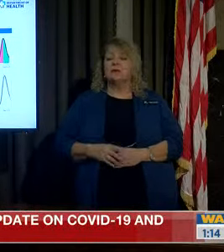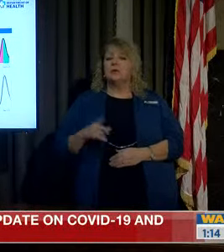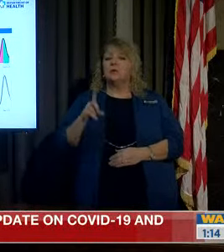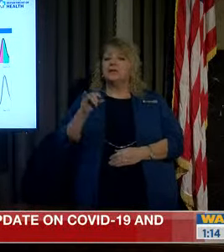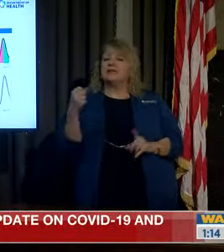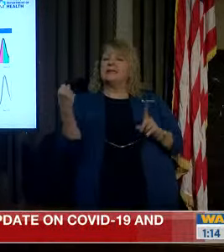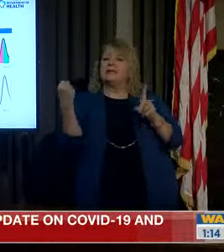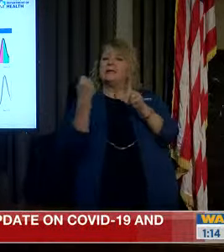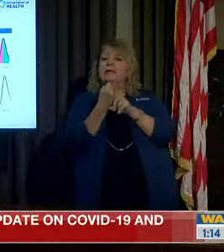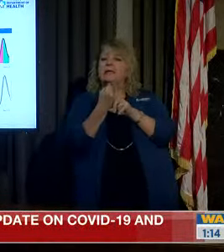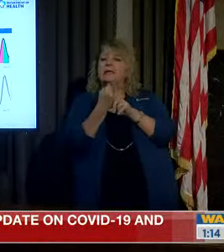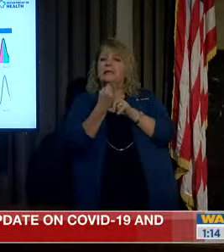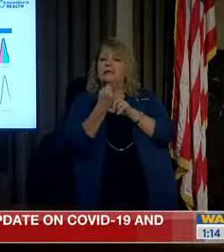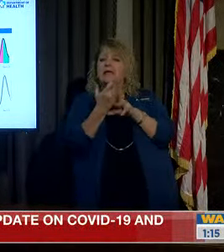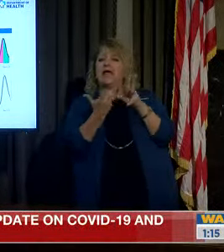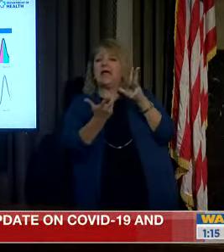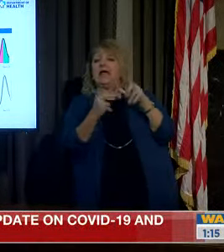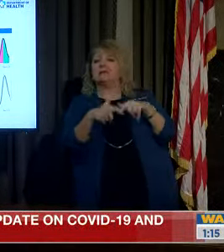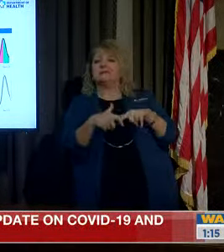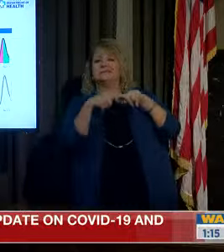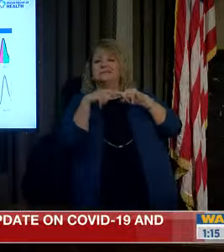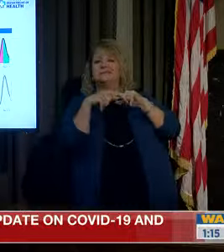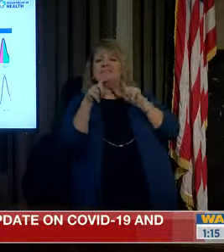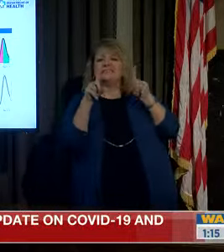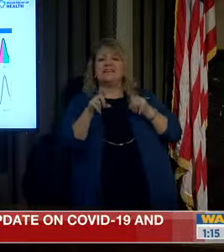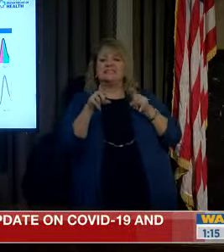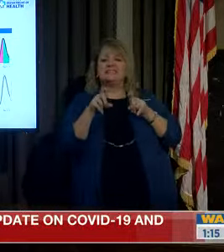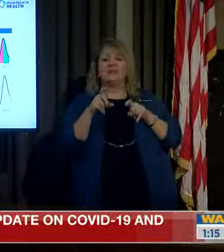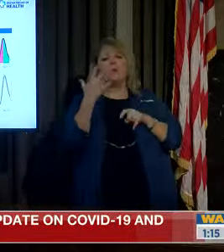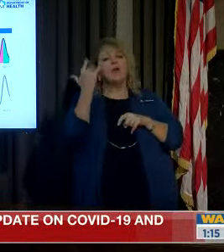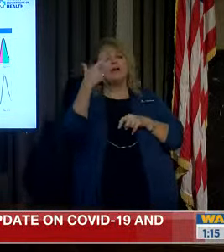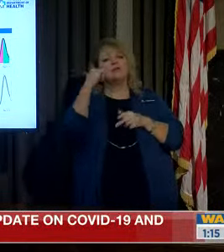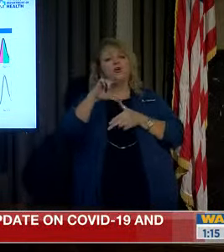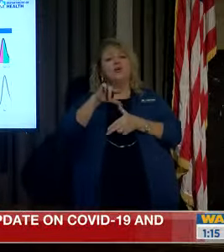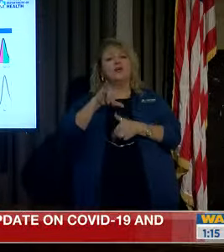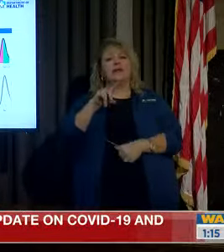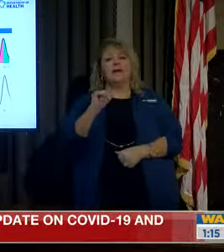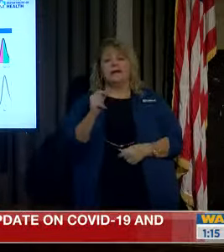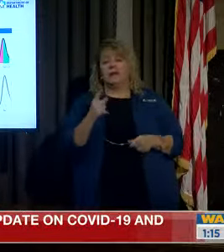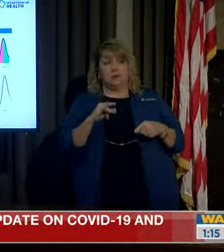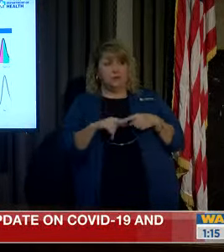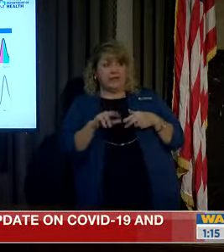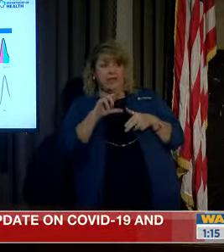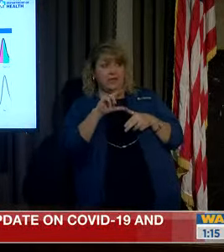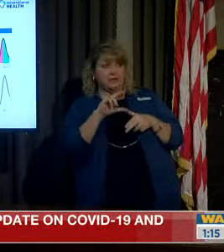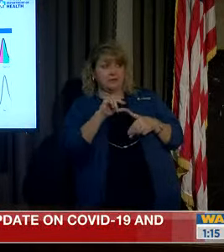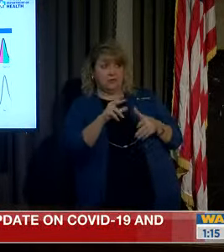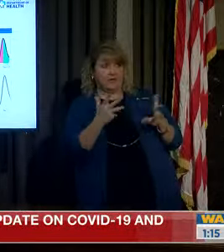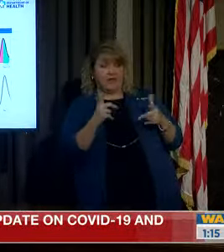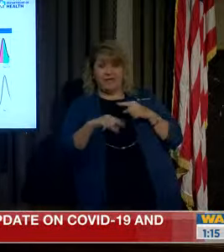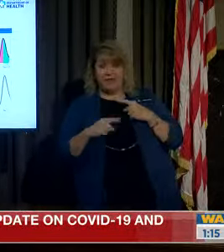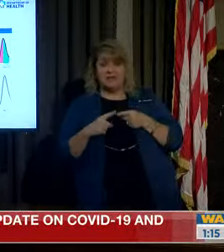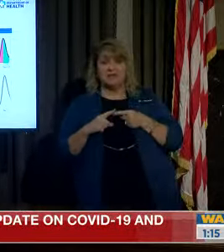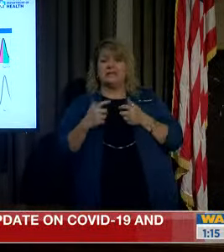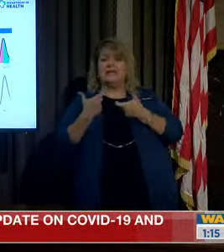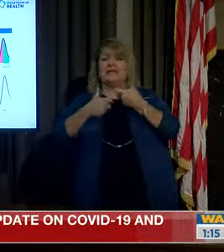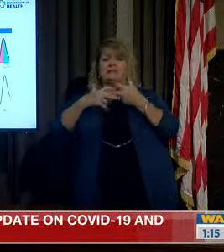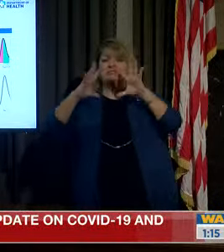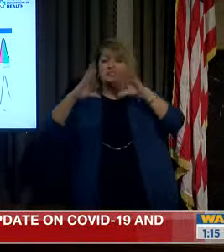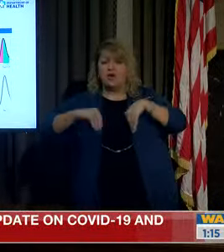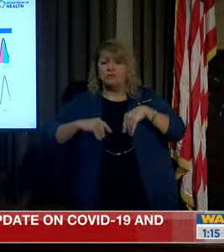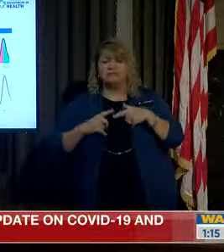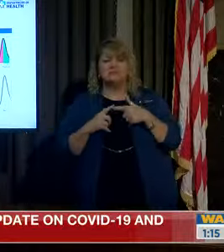testing volume around the time of Hurricane Ida. Testing sites shut down, people didn't have power, so testing volume did go down, and now